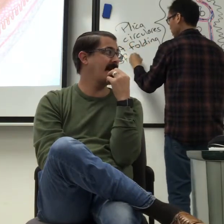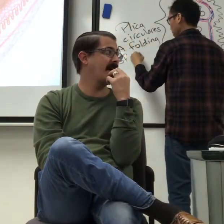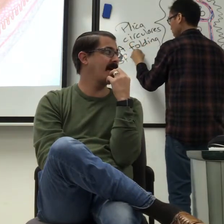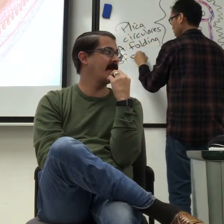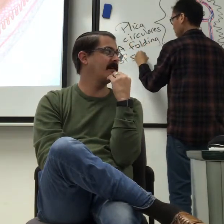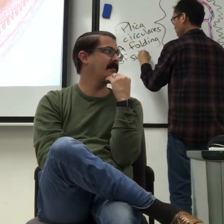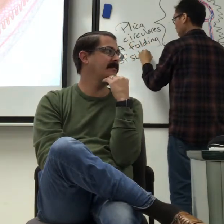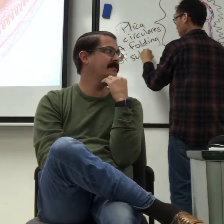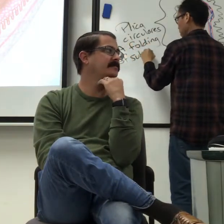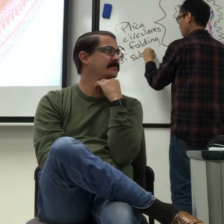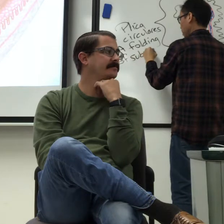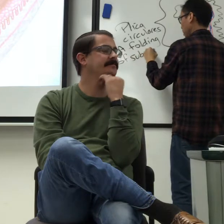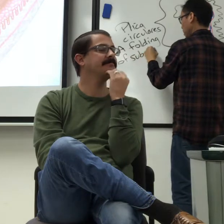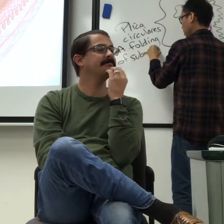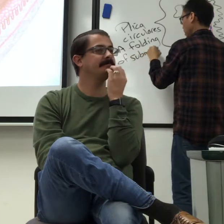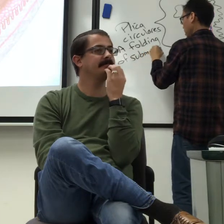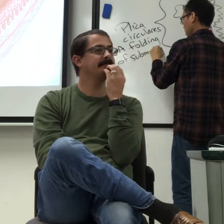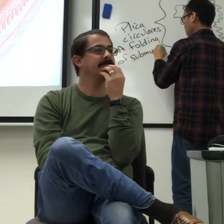submucosa.